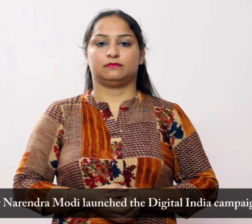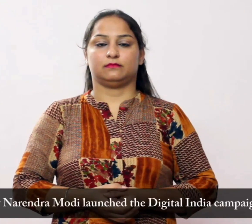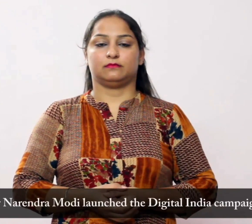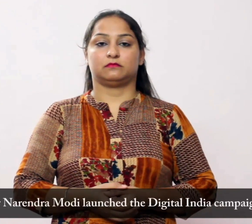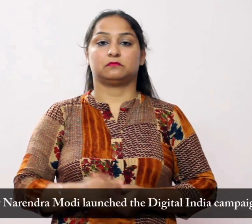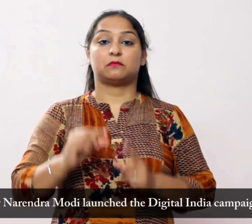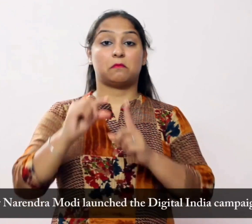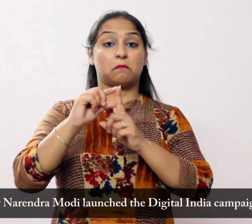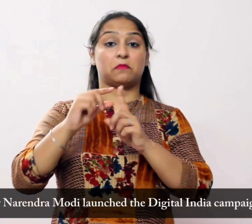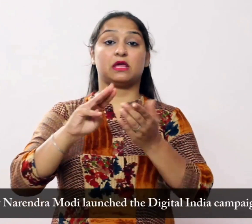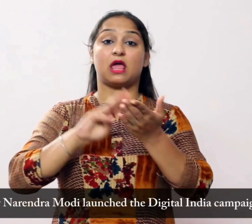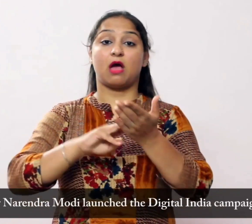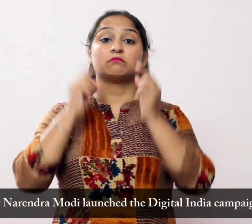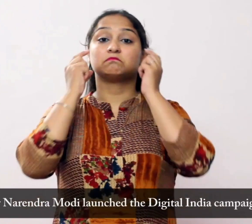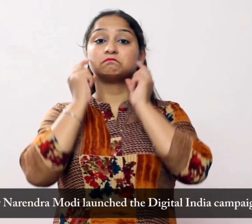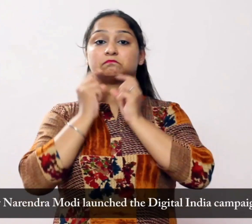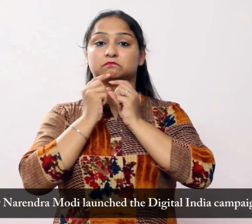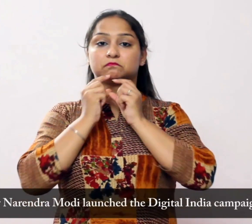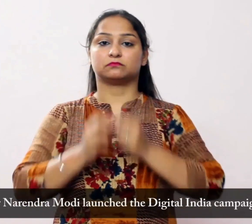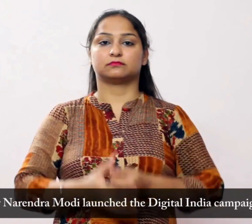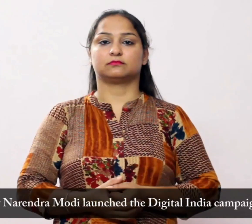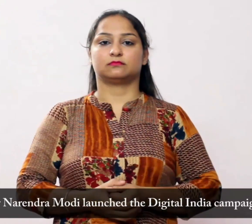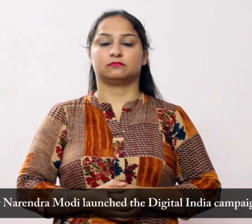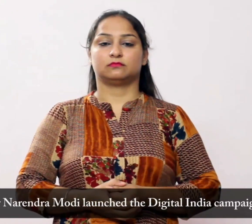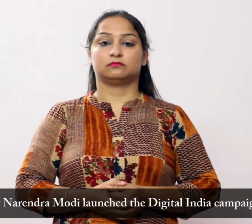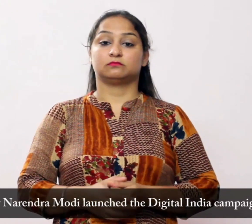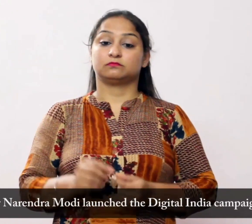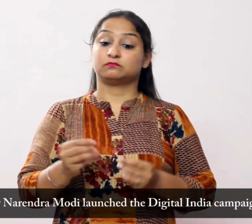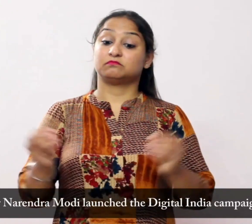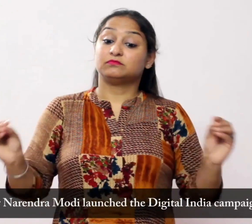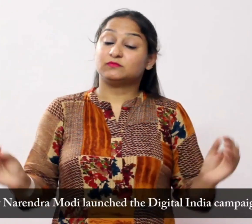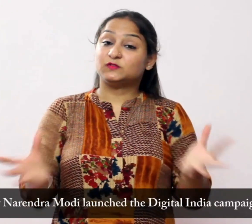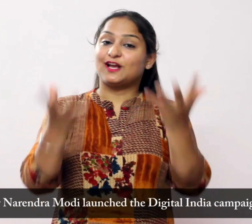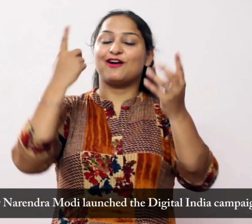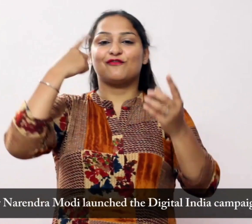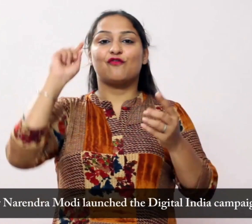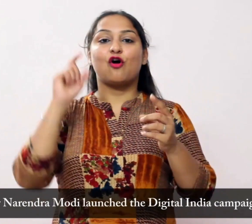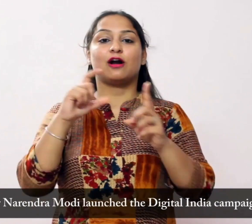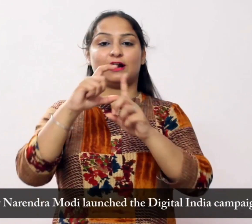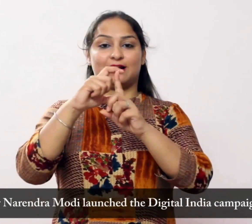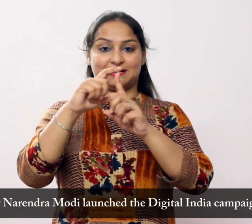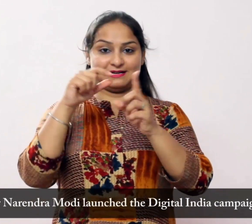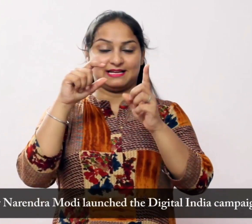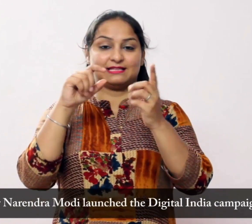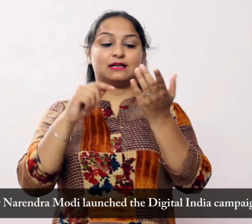Prime Minister Narendra Modi launched the Digital India campaign in 2015.